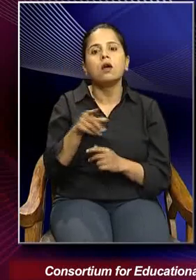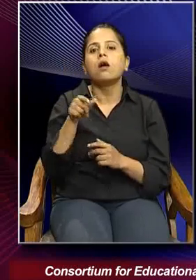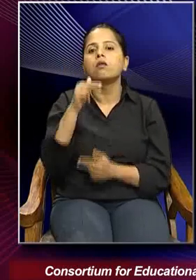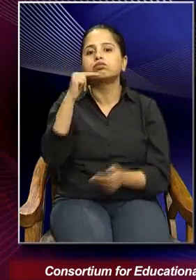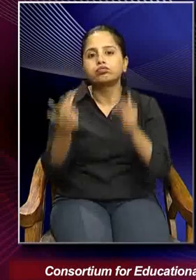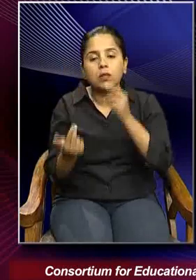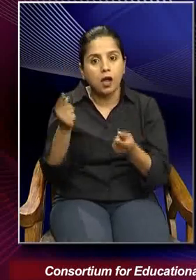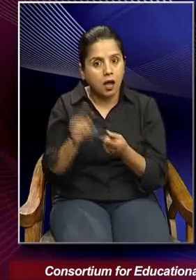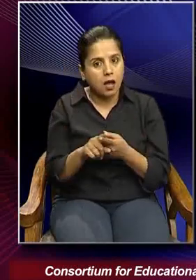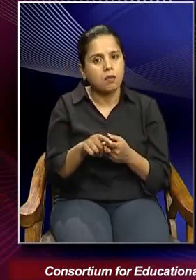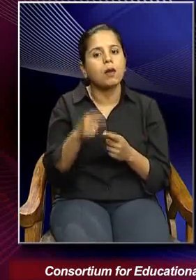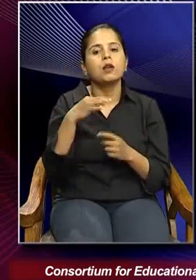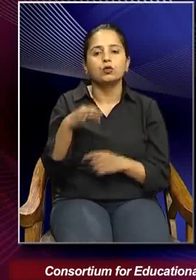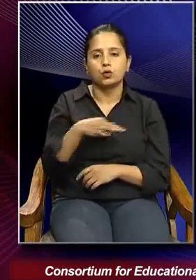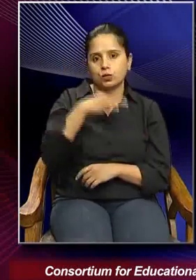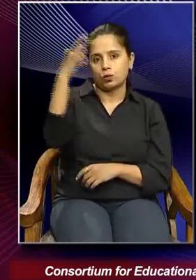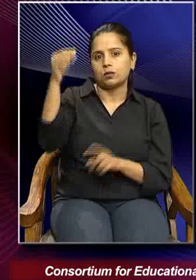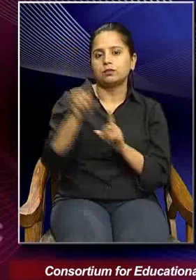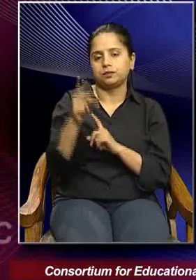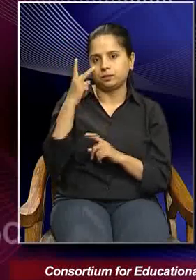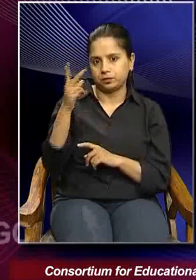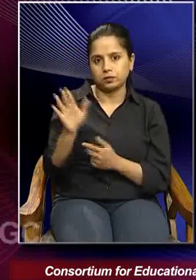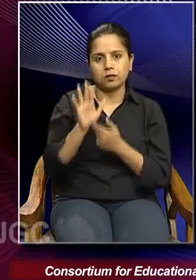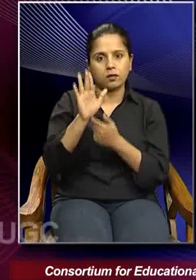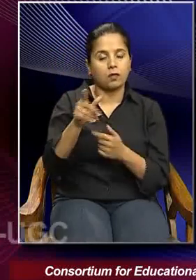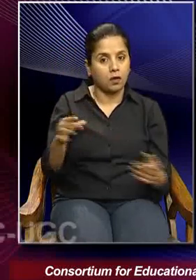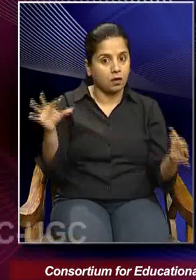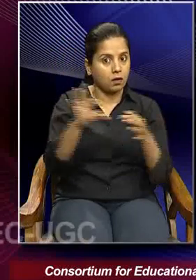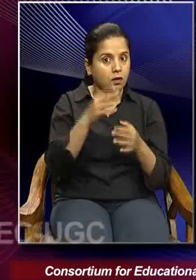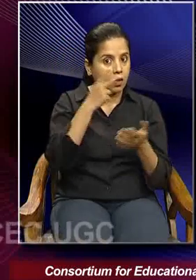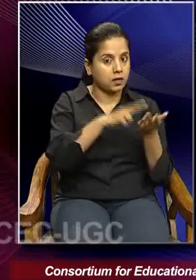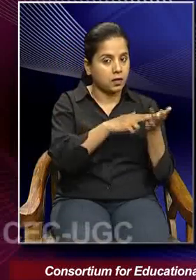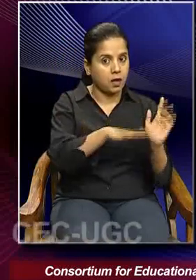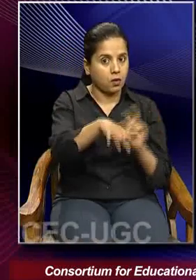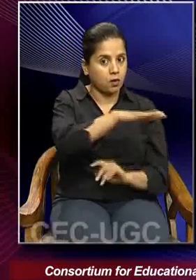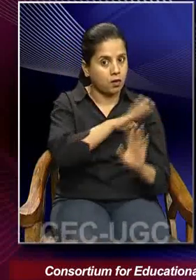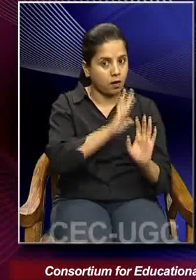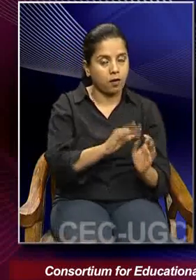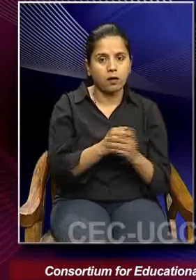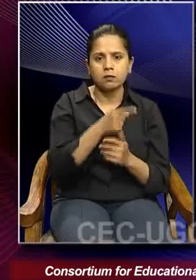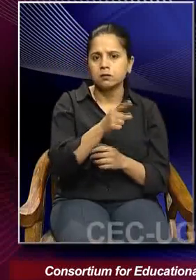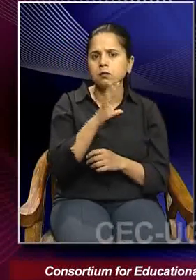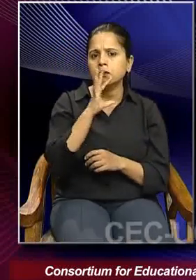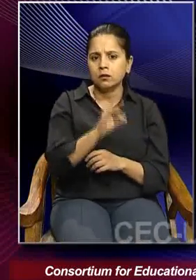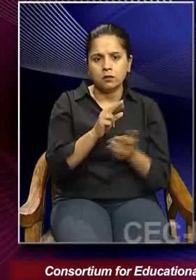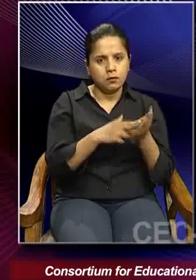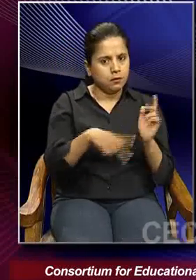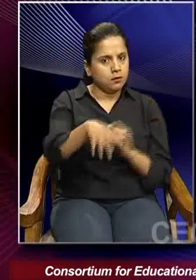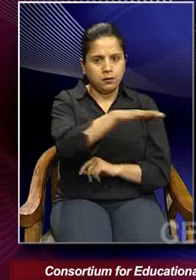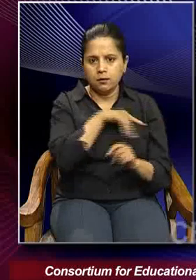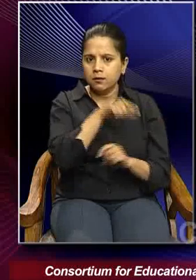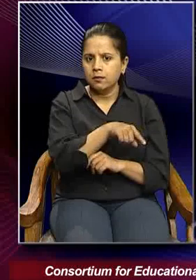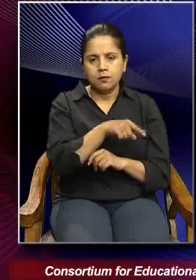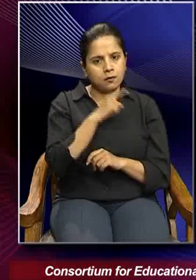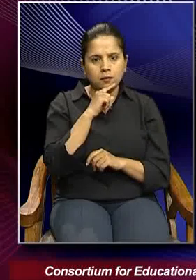reflection of the Purush which is coming in contact with the Prakriti, and this is not the actual Prakriti,